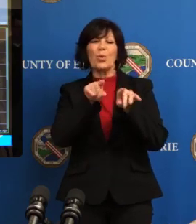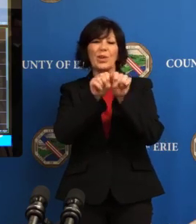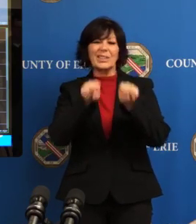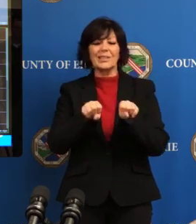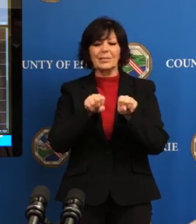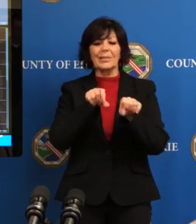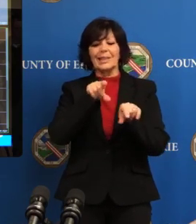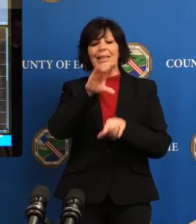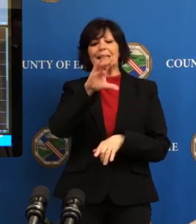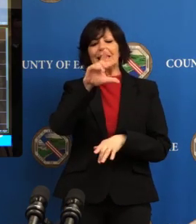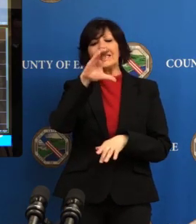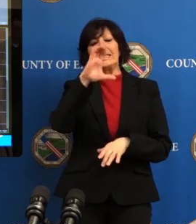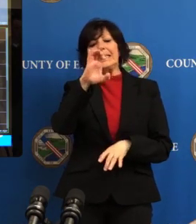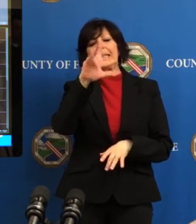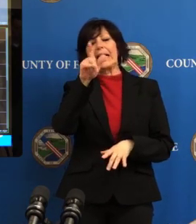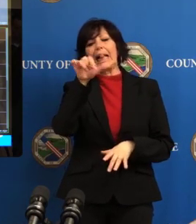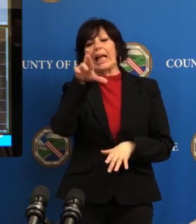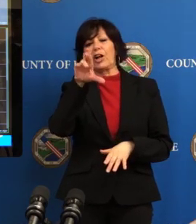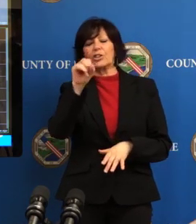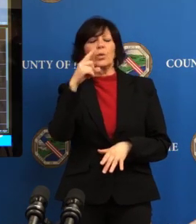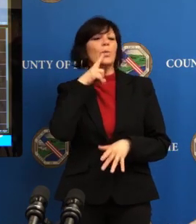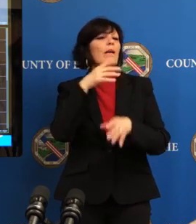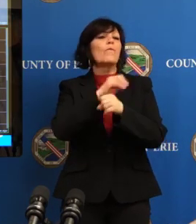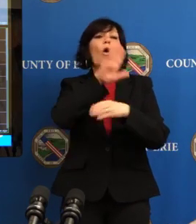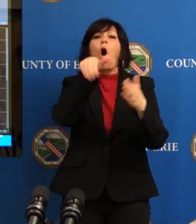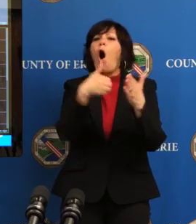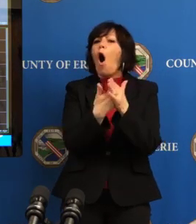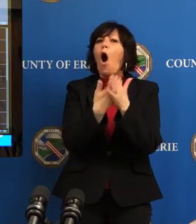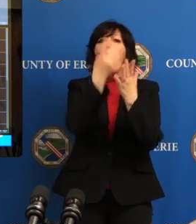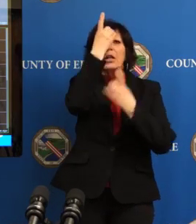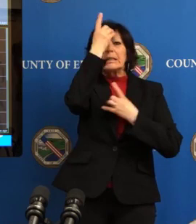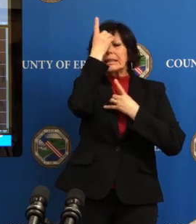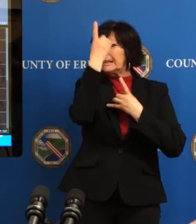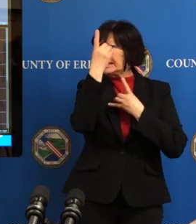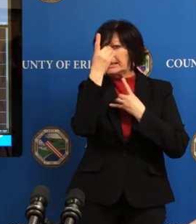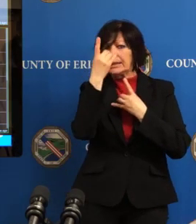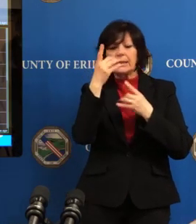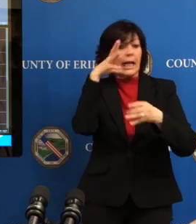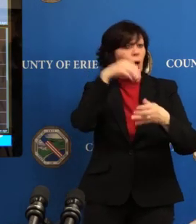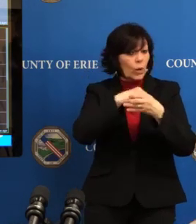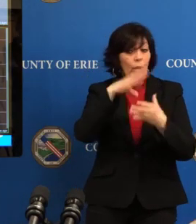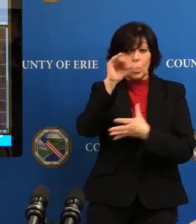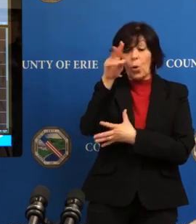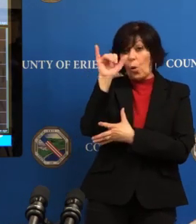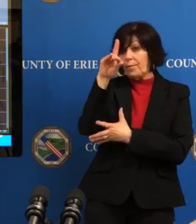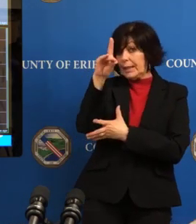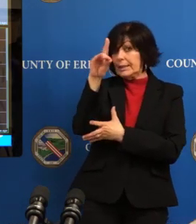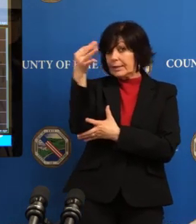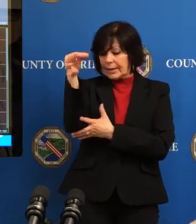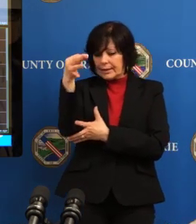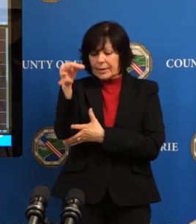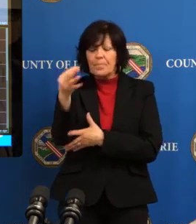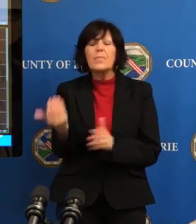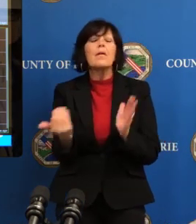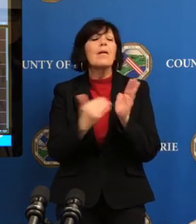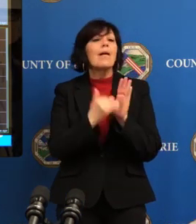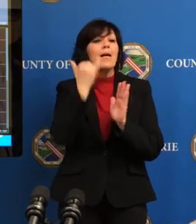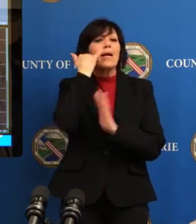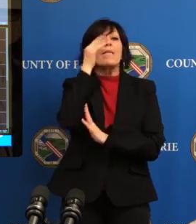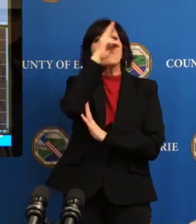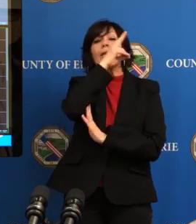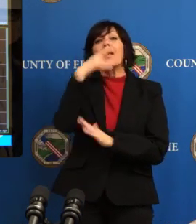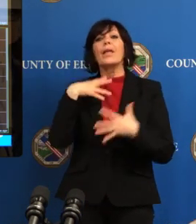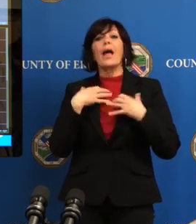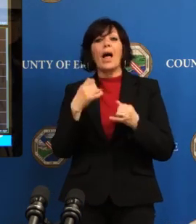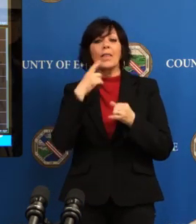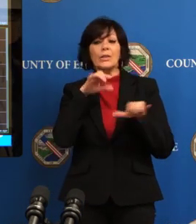or eCLAIRS. And we get that for all reportable communicable disease, including COVID-19. So again, if Catholic Health is